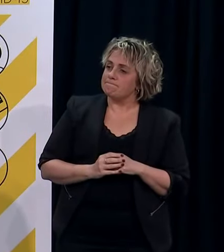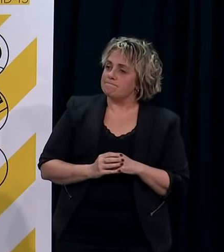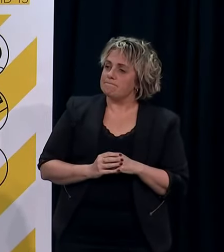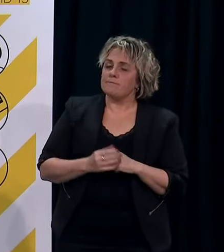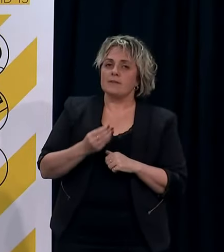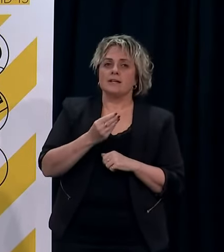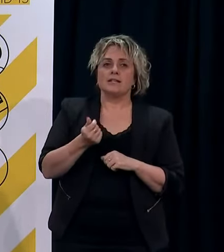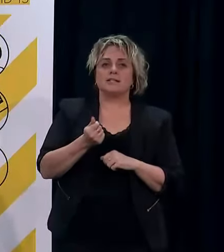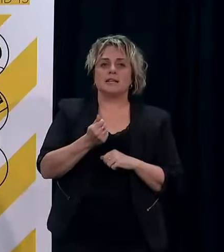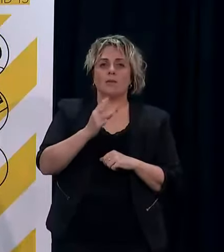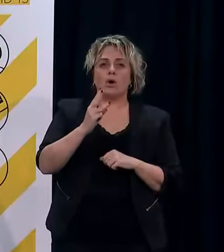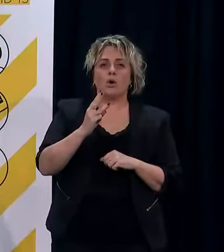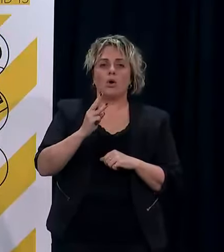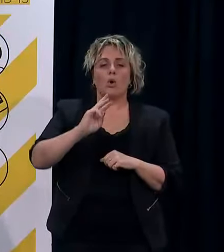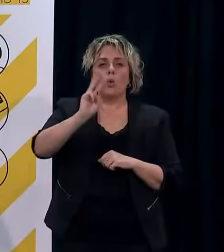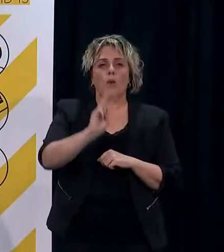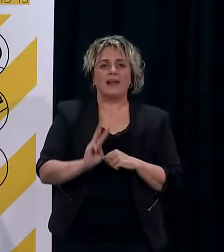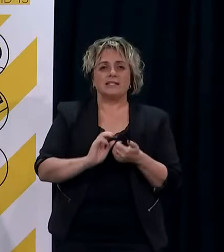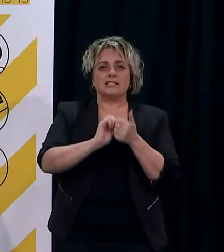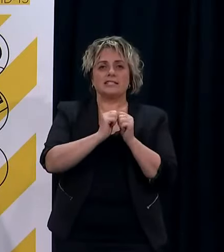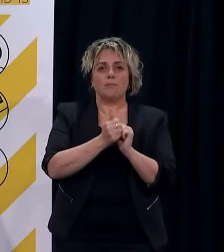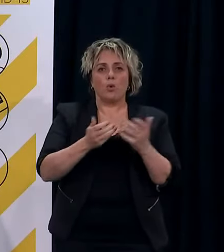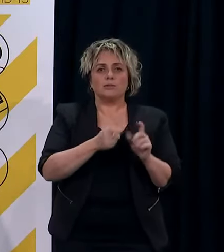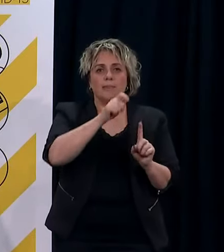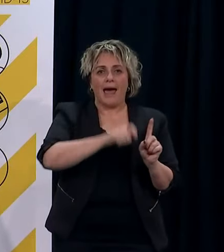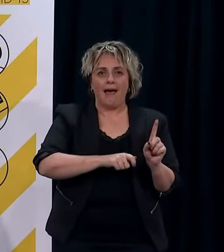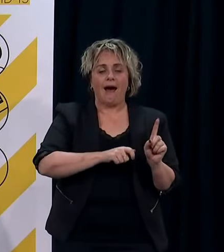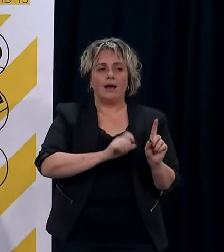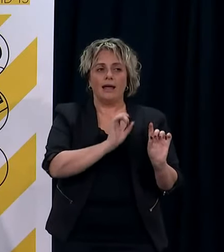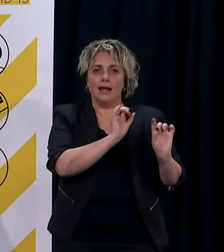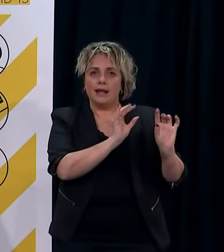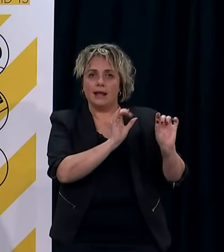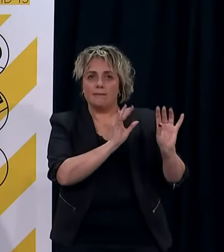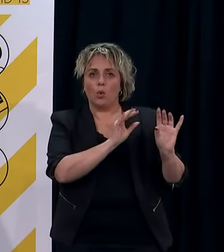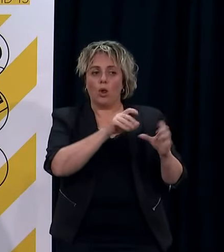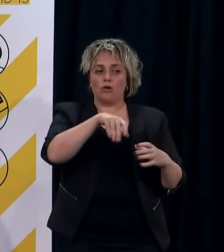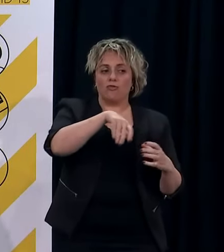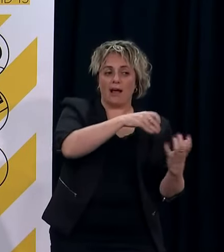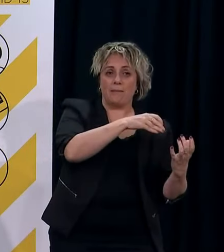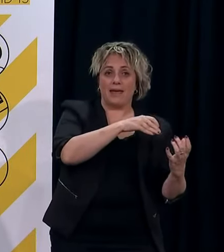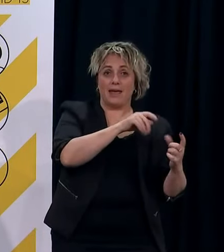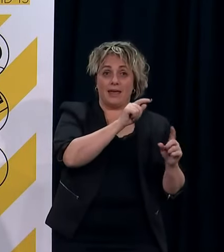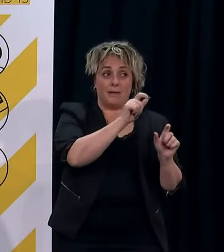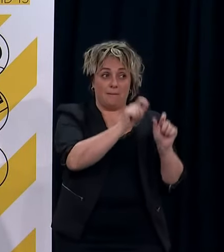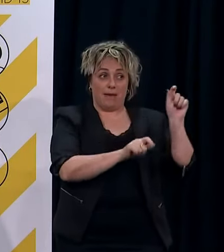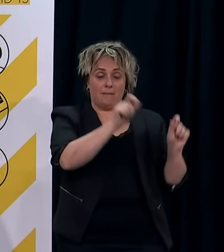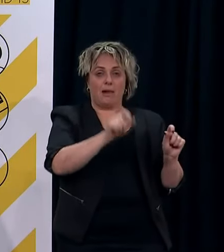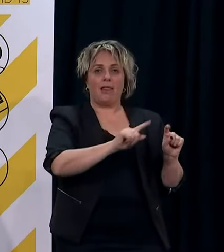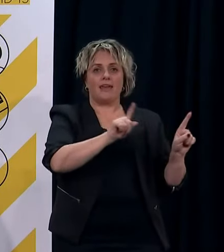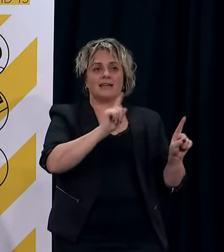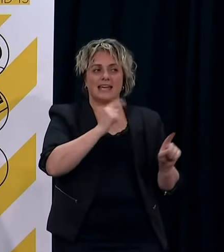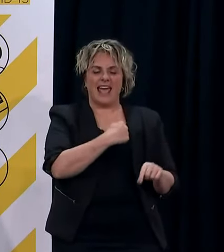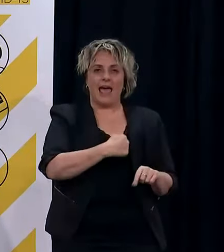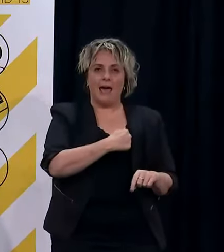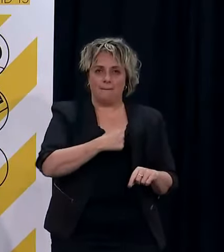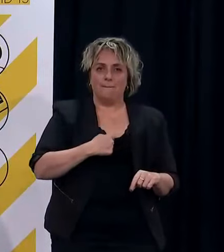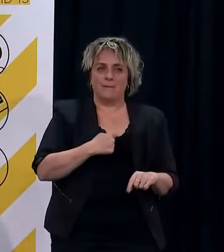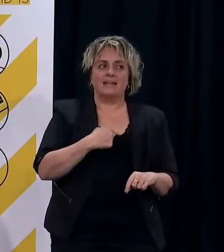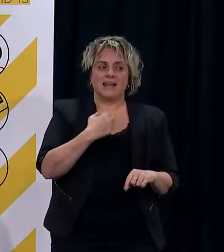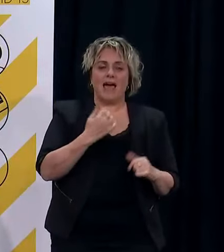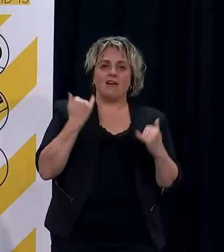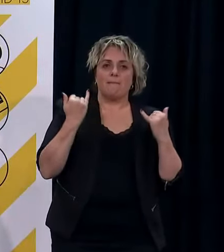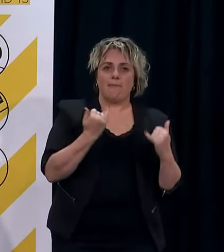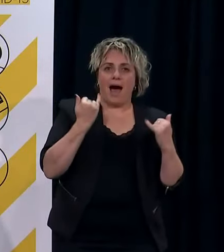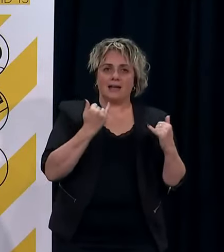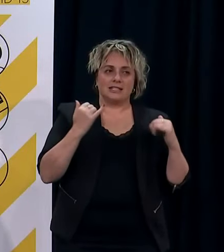of Wellington sports players, a rugby player and a development player for Silverfurs, have admitted to breaching the lockdown by hosting and